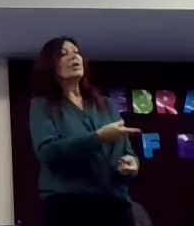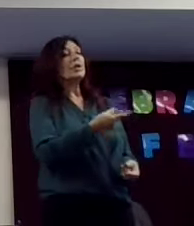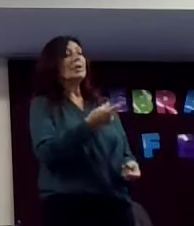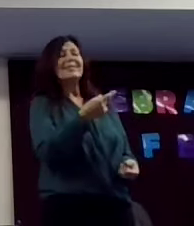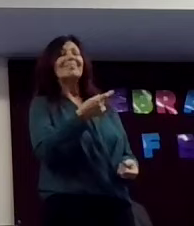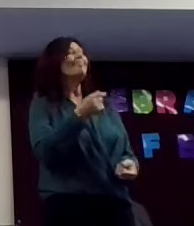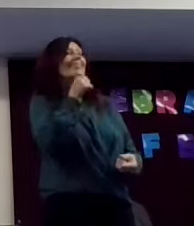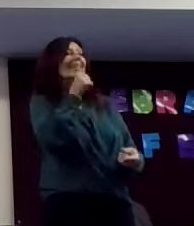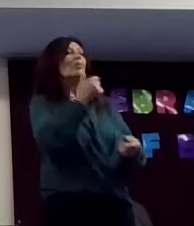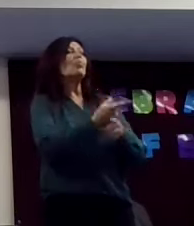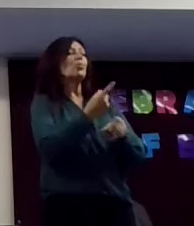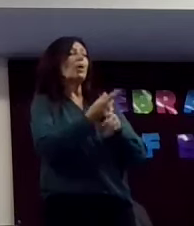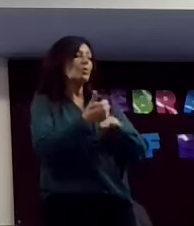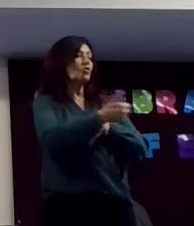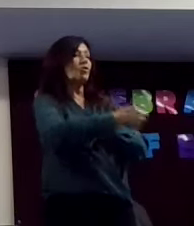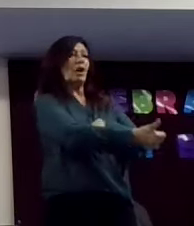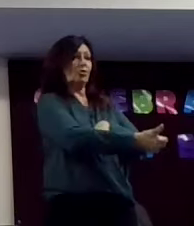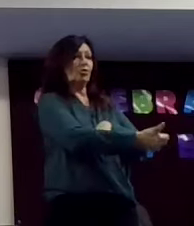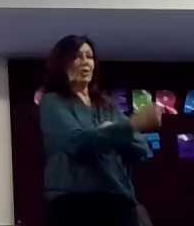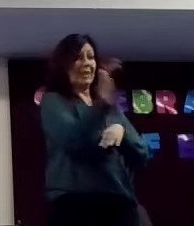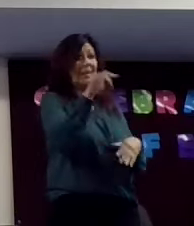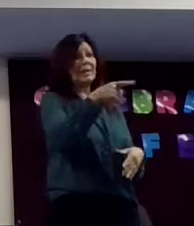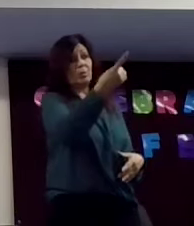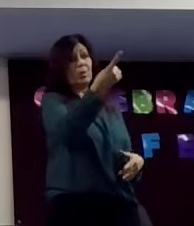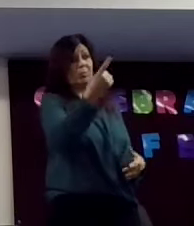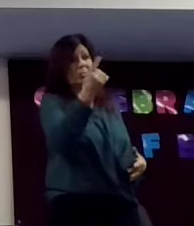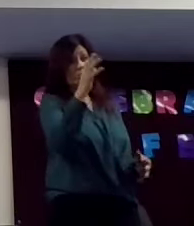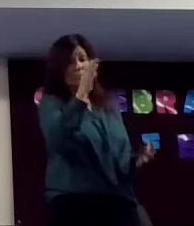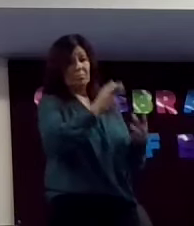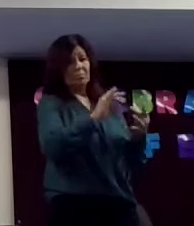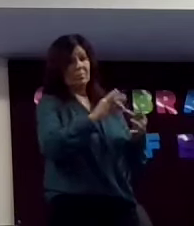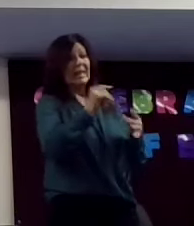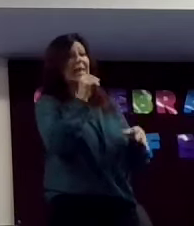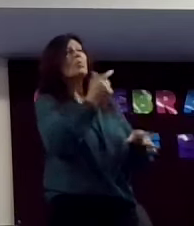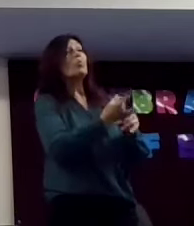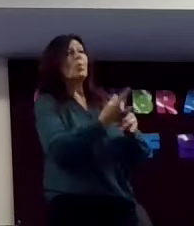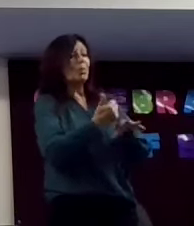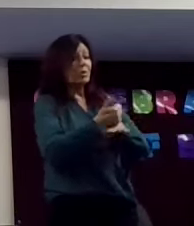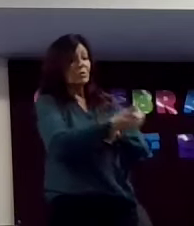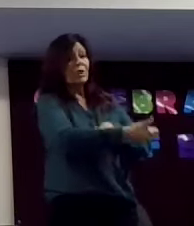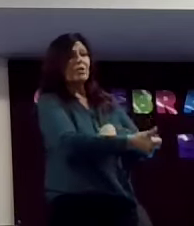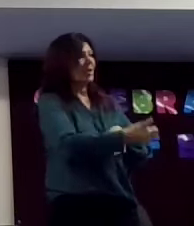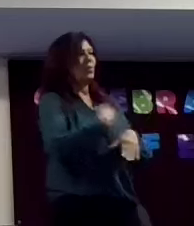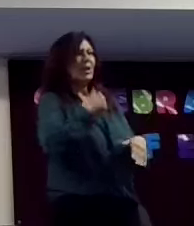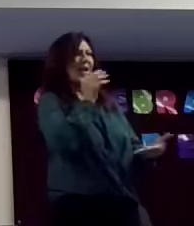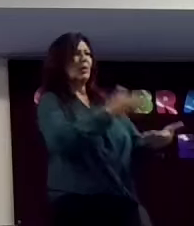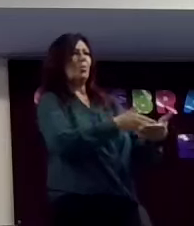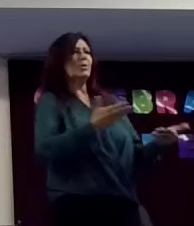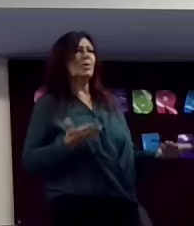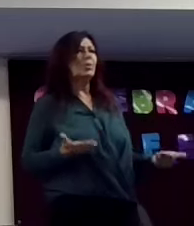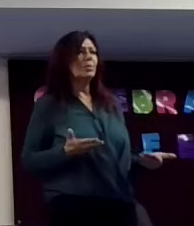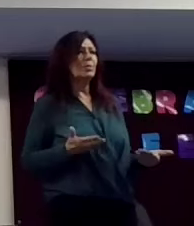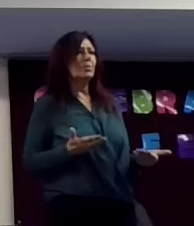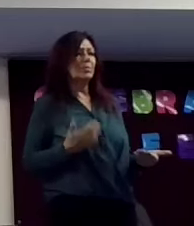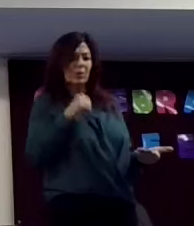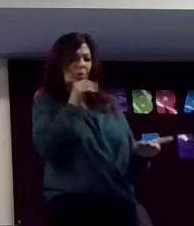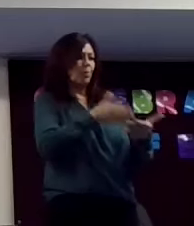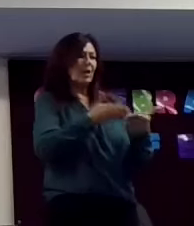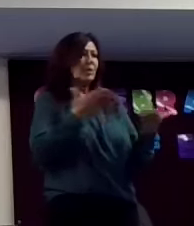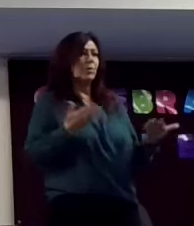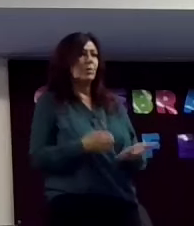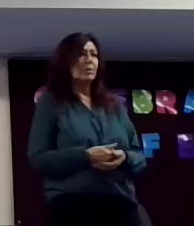is improperly charged with a crime, which I think is, you know, one of the scenarios you're describing, you know, we're not going to prosecute that case. We're not going to